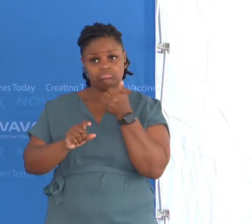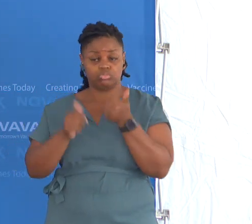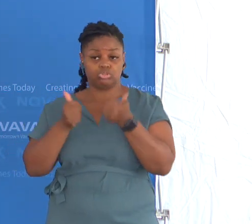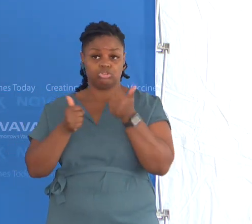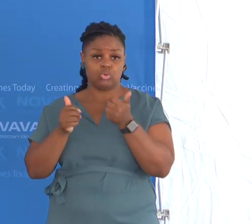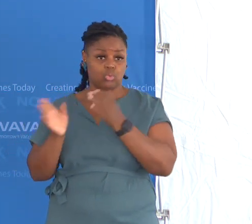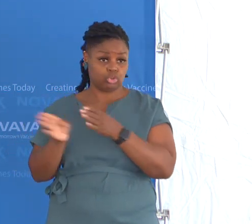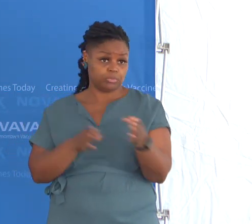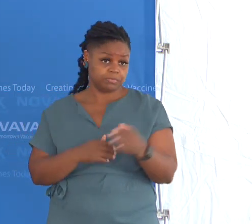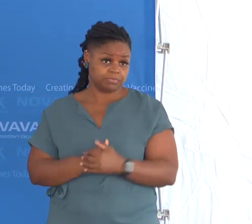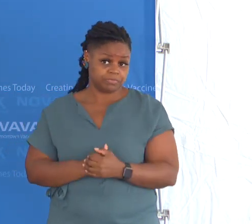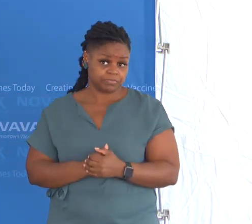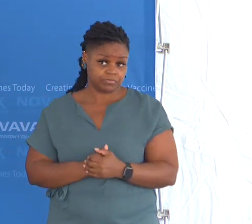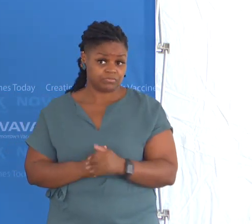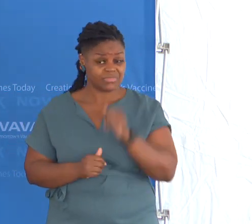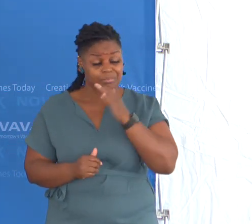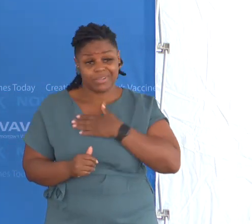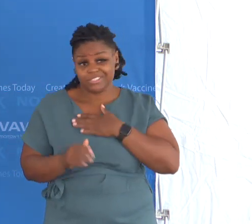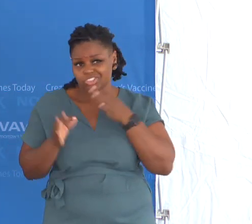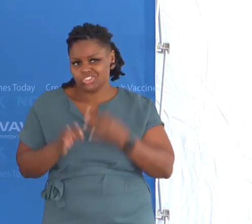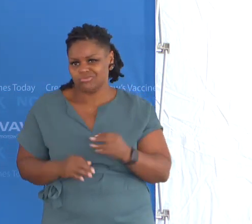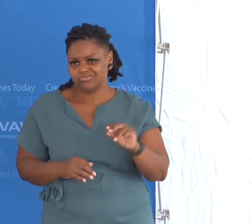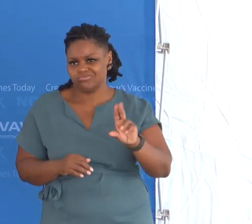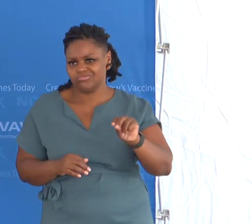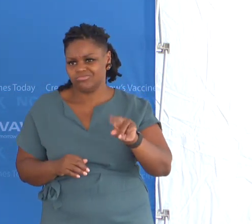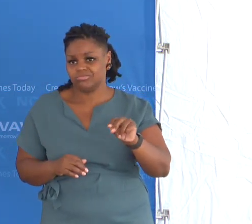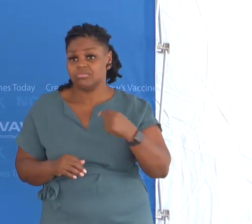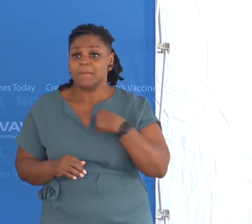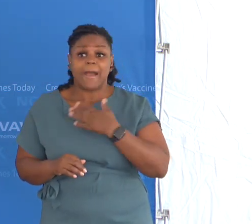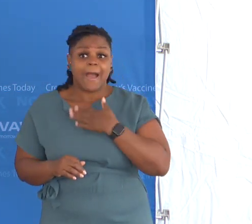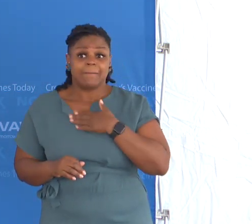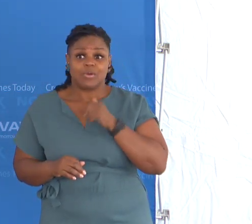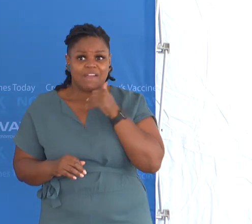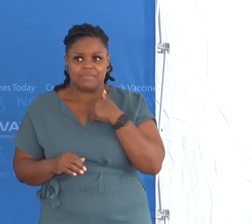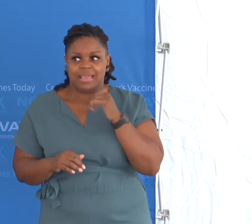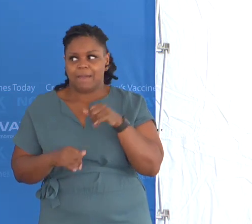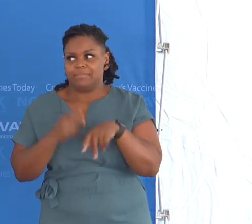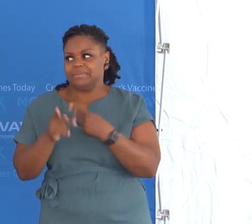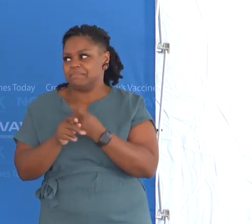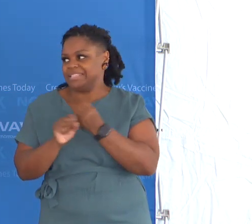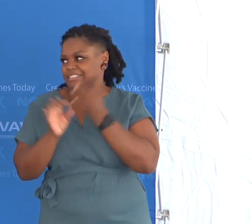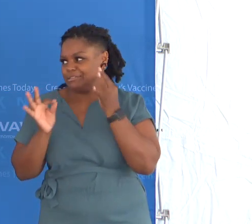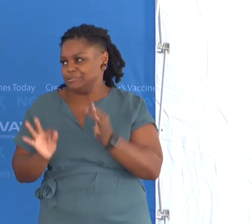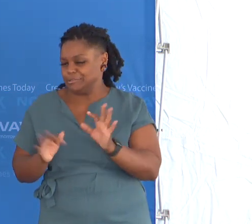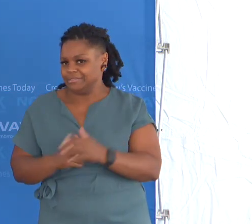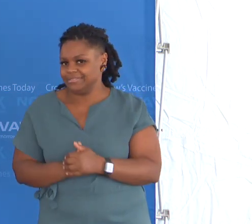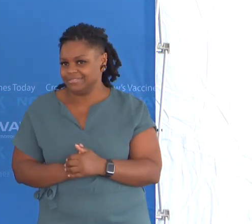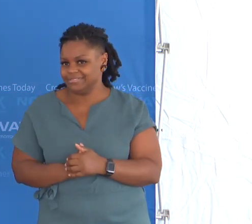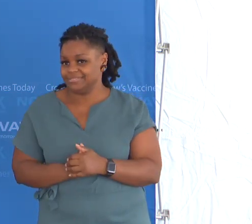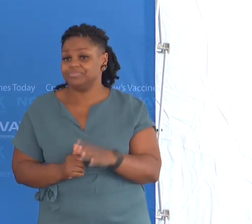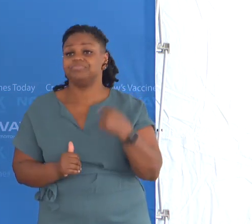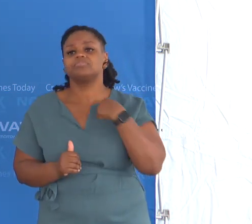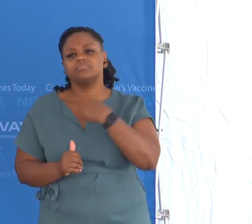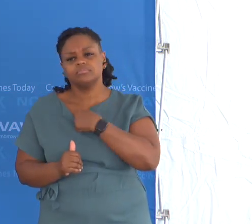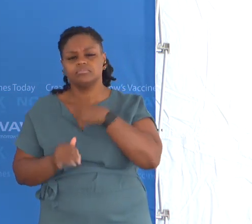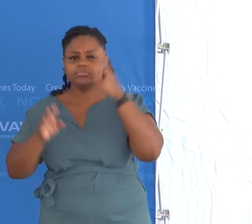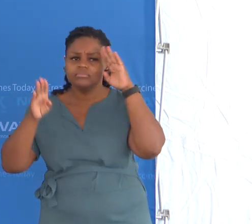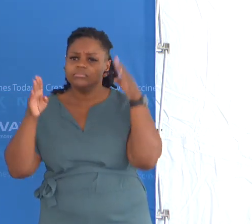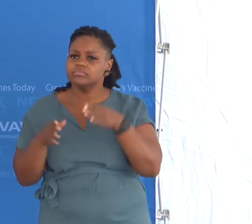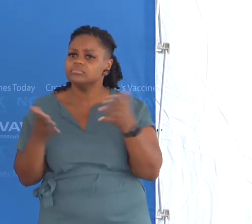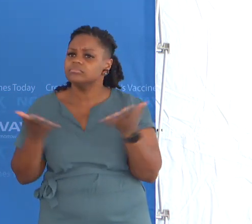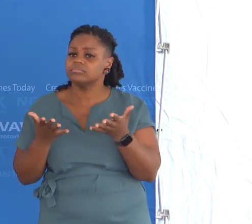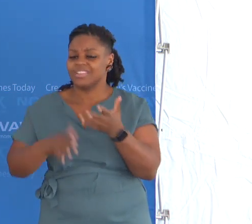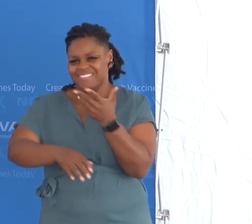it's not I'm happy it's not a decision I have to make. We've got to keep our heads down and get a vaccine approved,